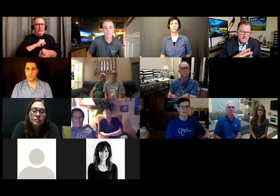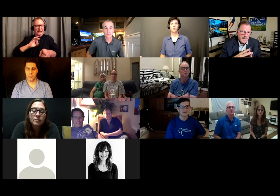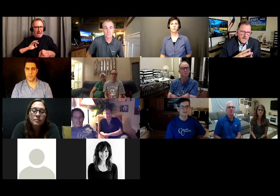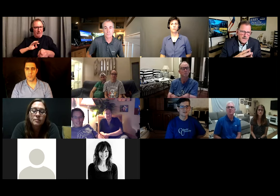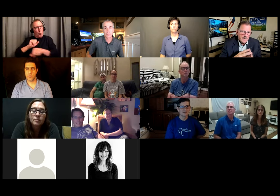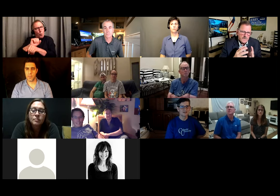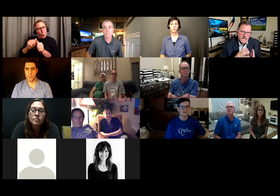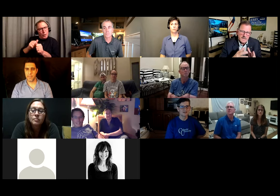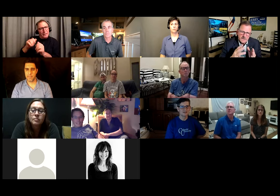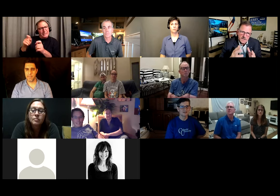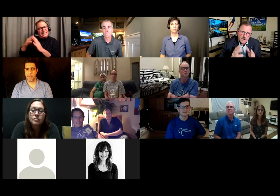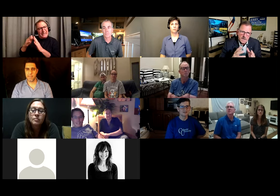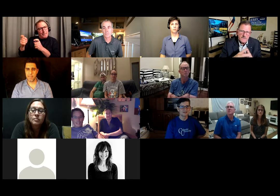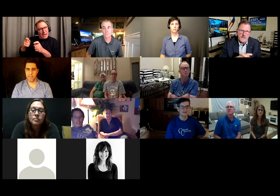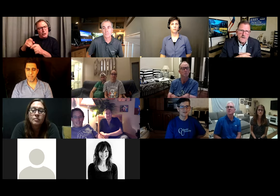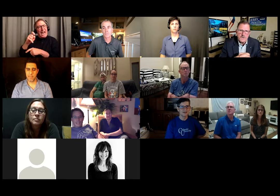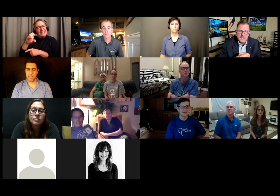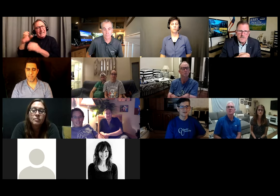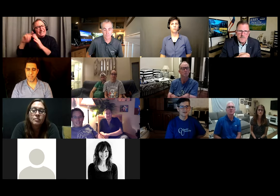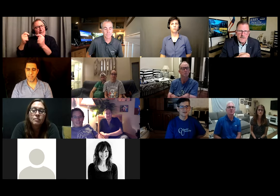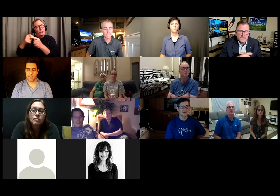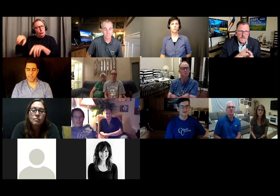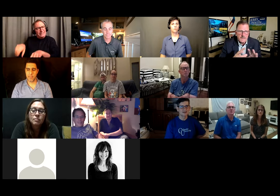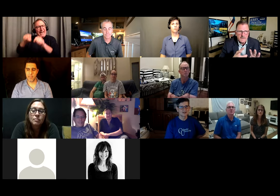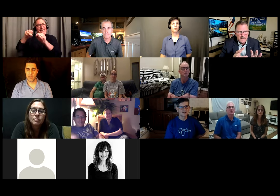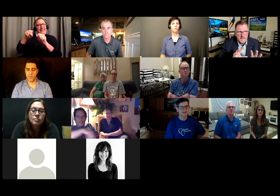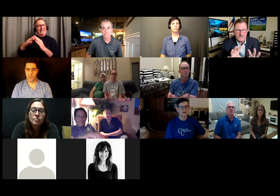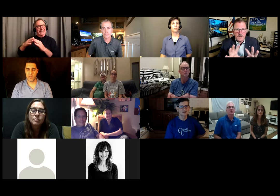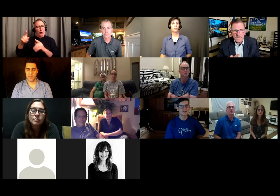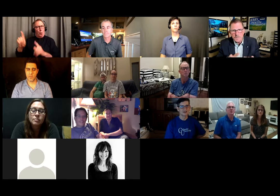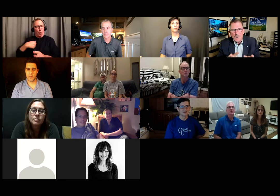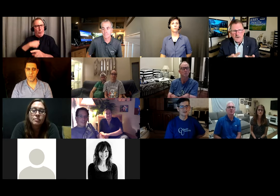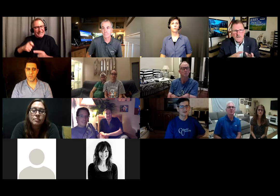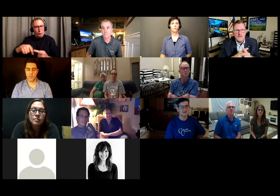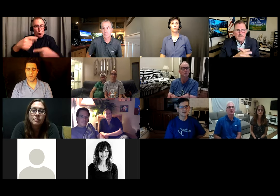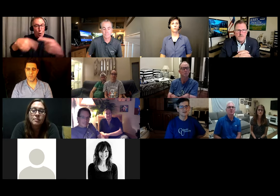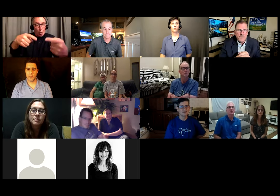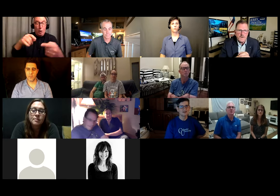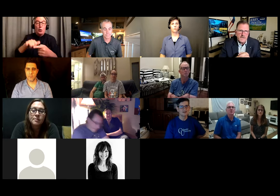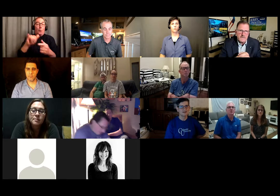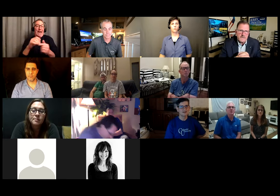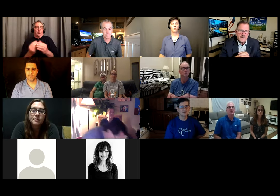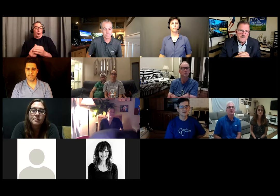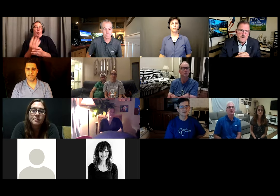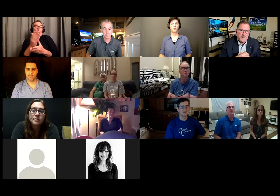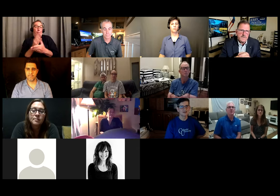team to take the city where it needs to go during this period. So that's the growth part of what we face in the next couple of